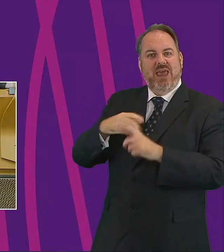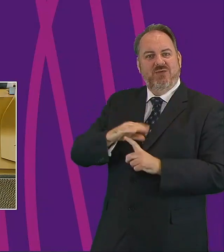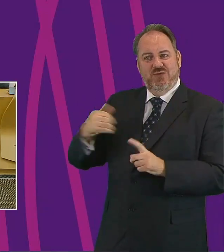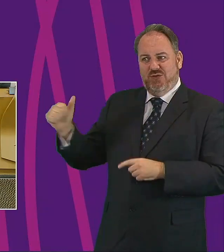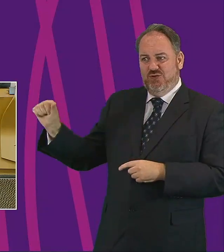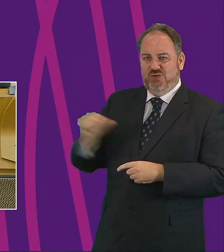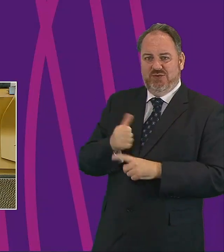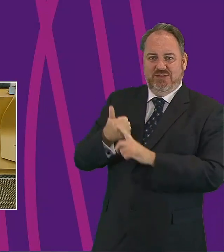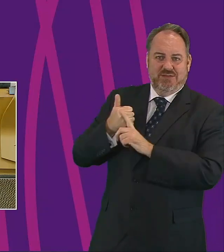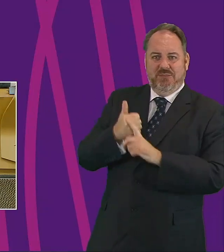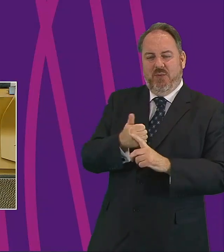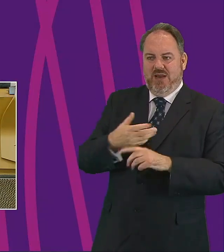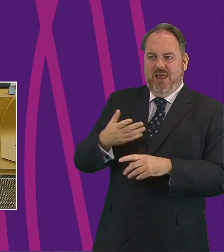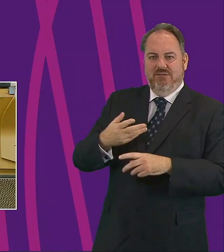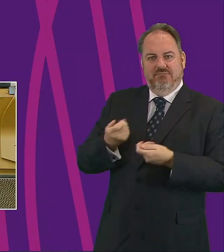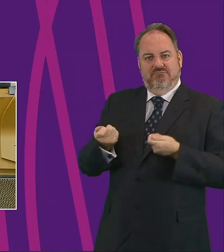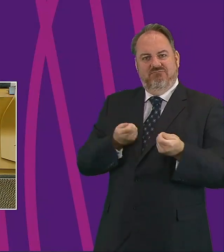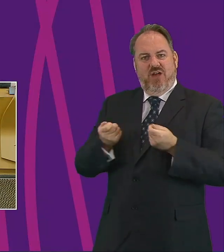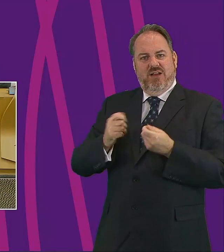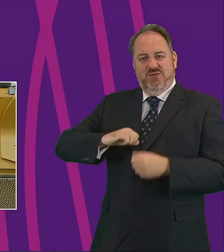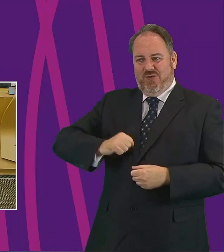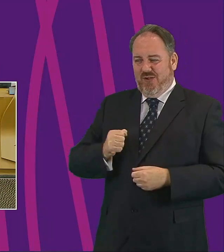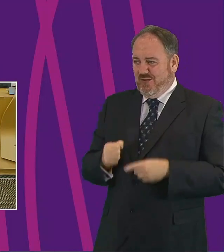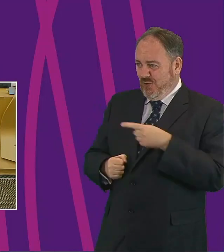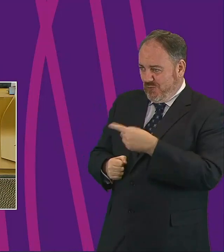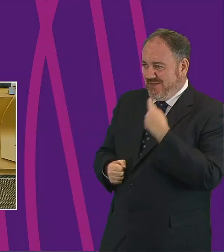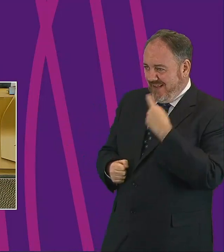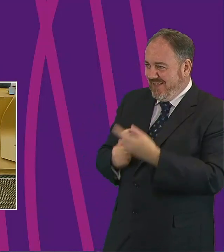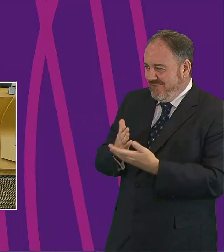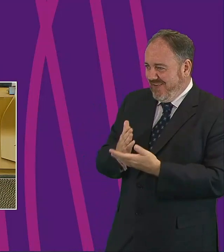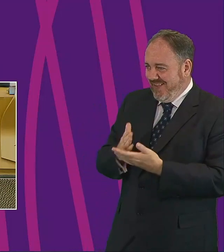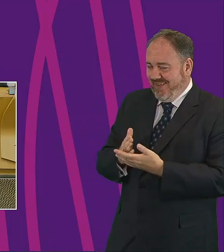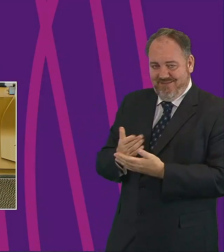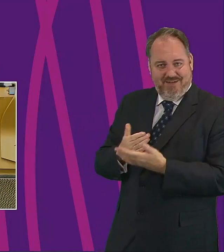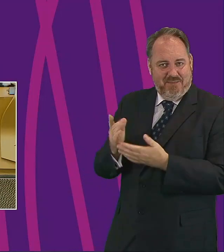thing is, the furlough scheme